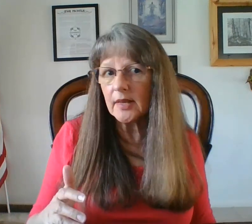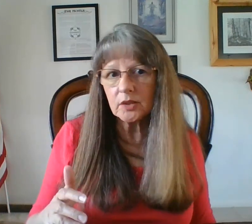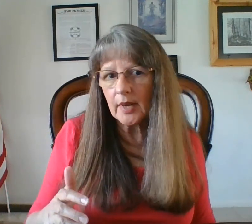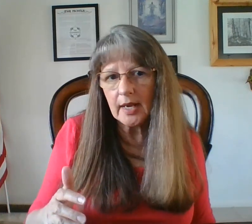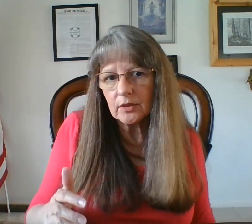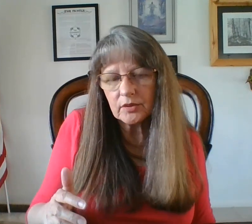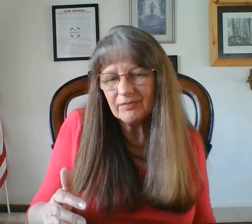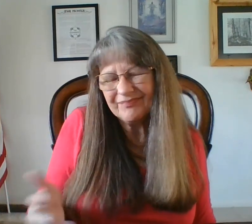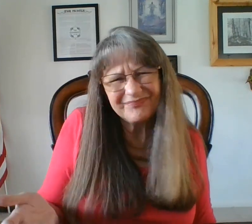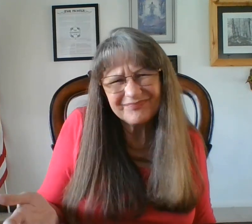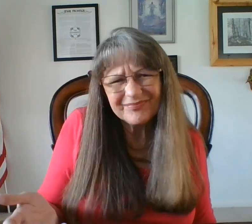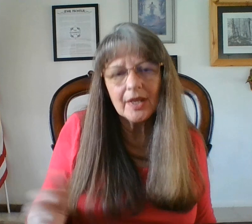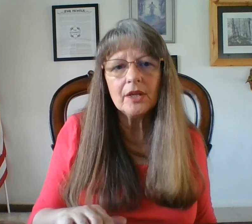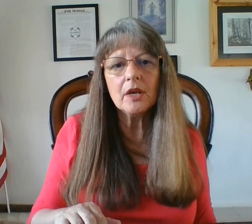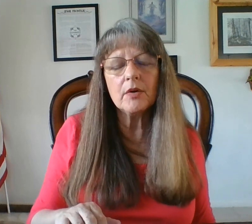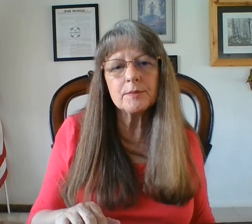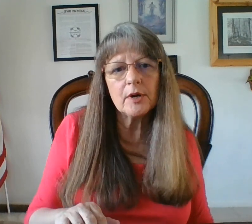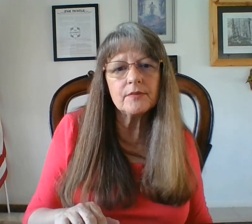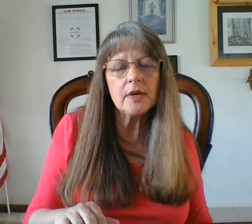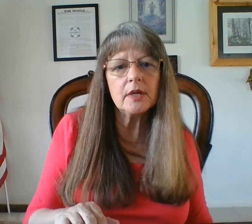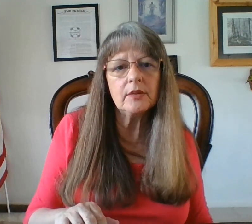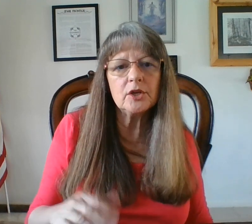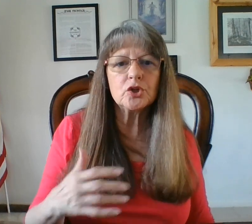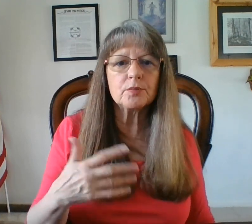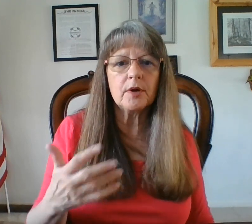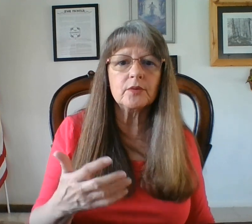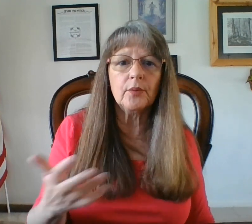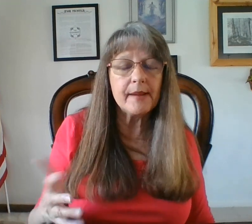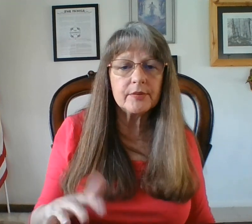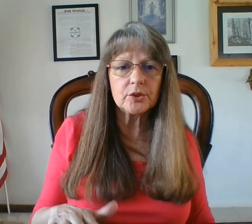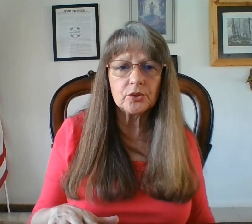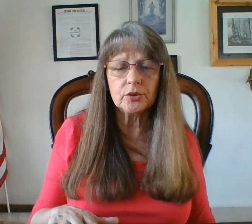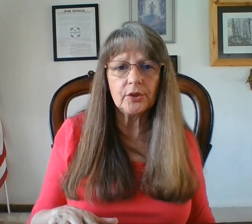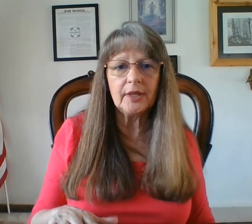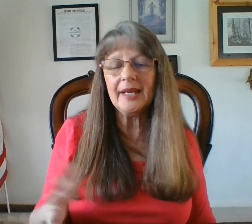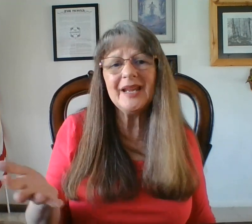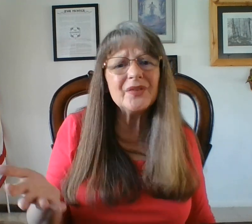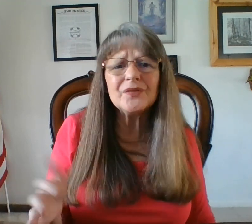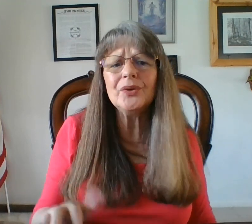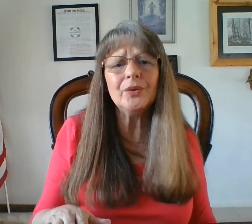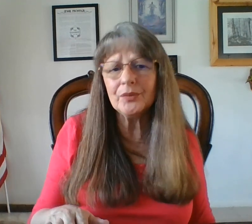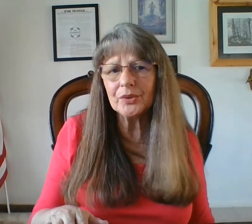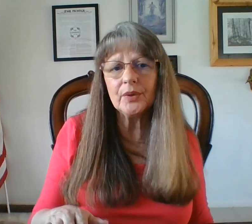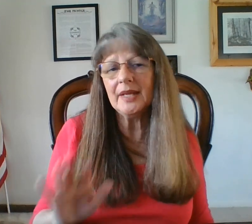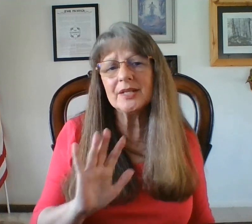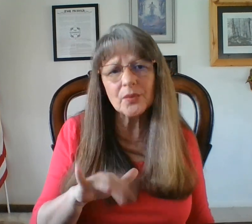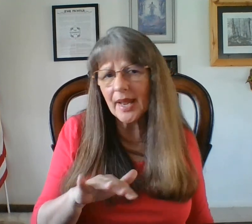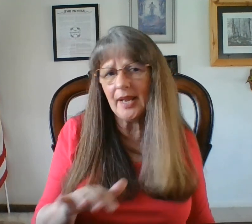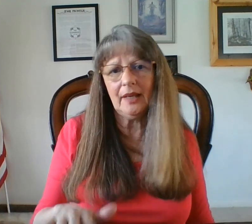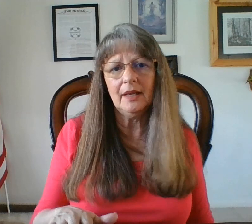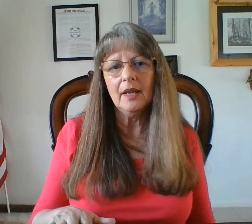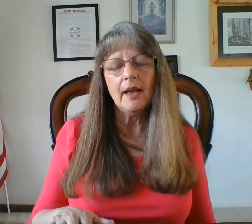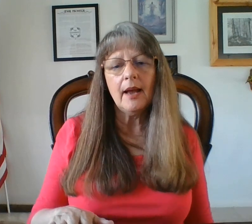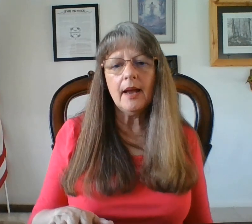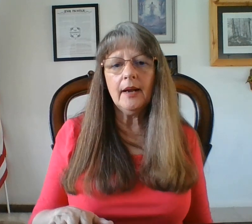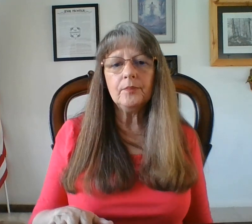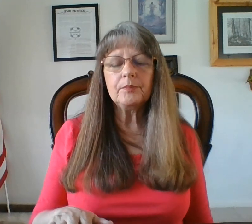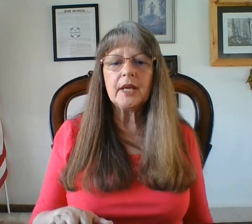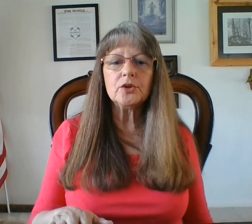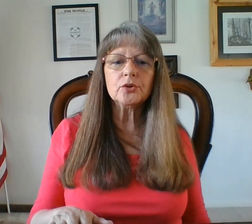that's okay. It's it's just part of grammar that you're learning. And even if you don't do it, it's okay. Because you're